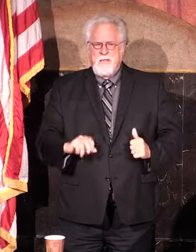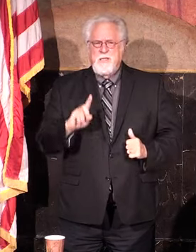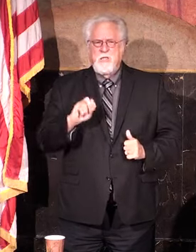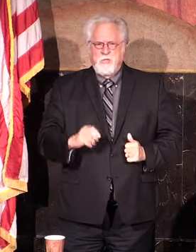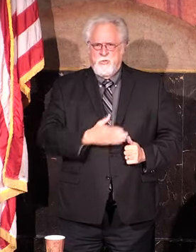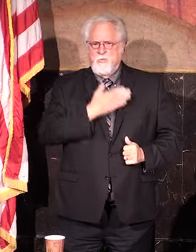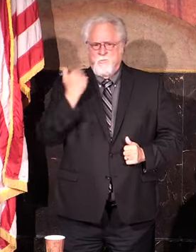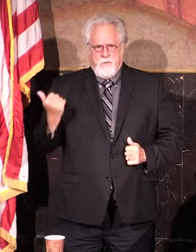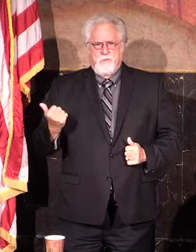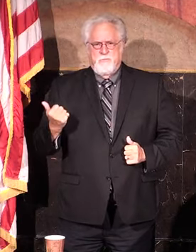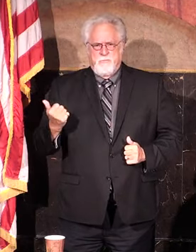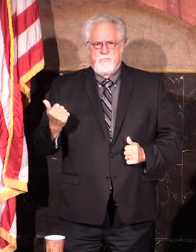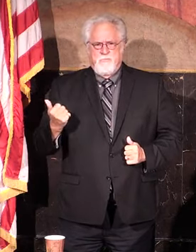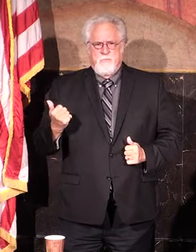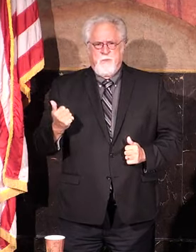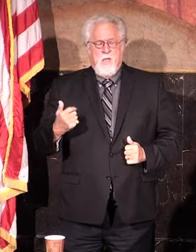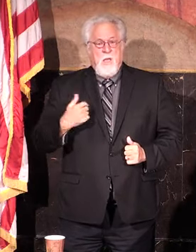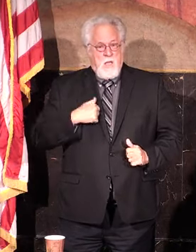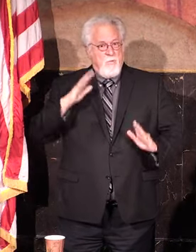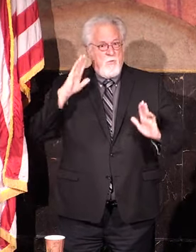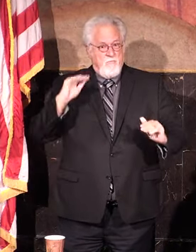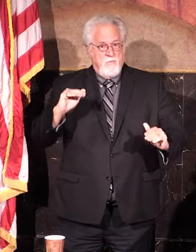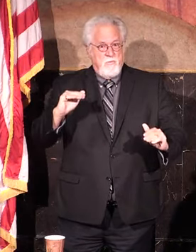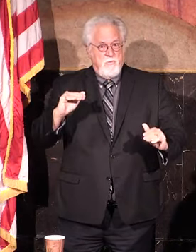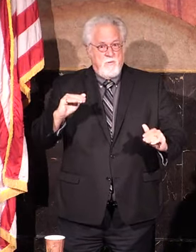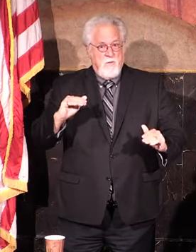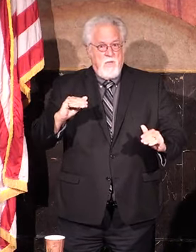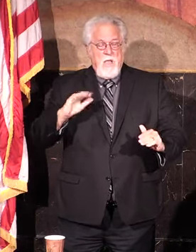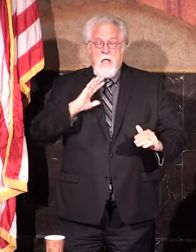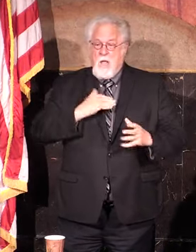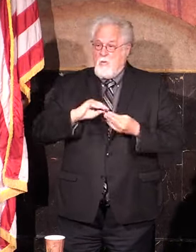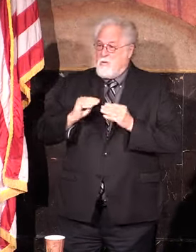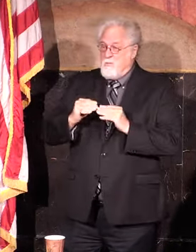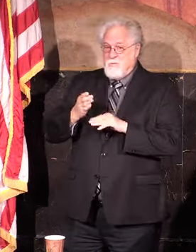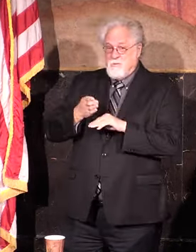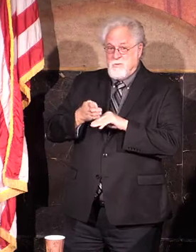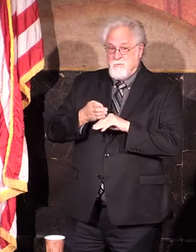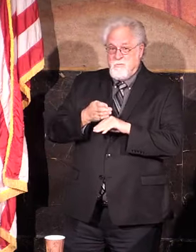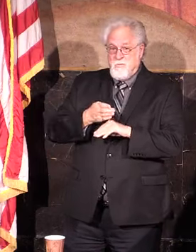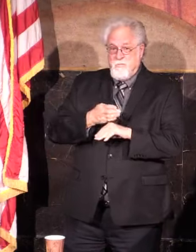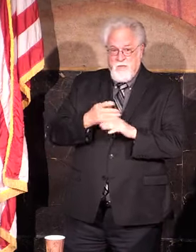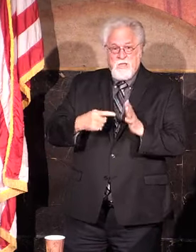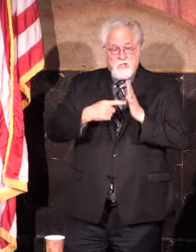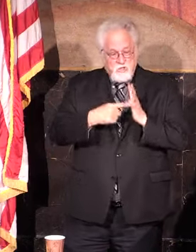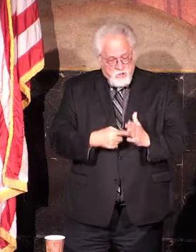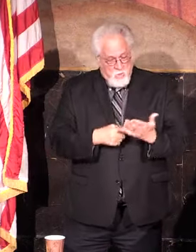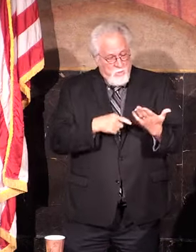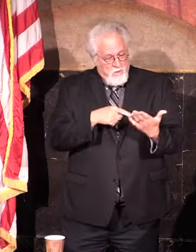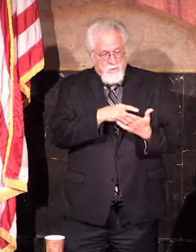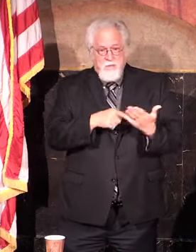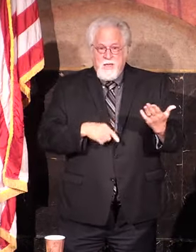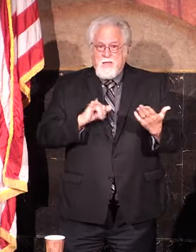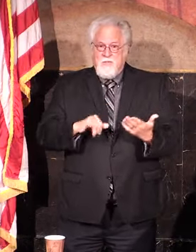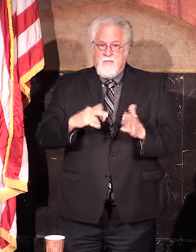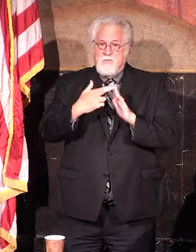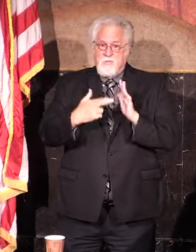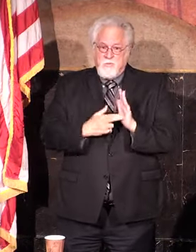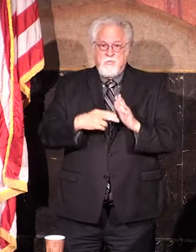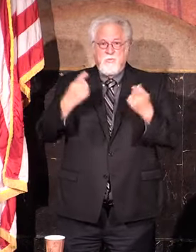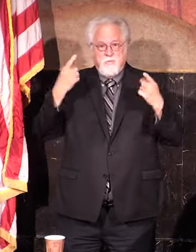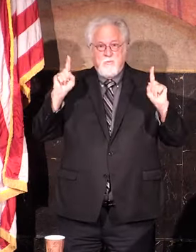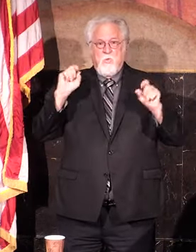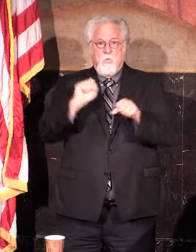as citizens. I'm hopeful because our numbers are improving. It's showing that these mitigation measures are